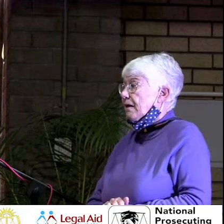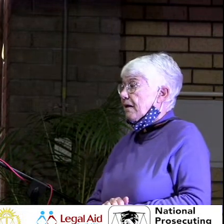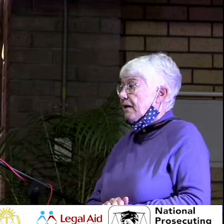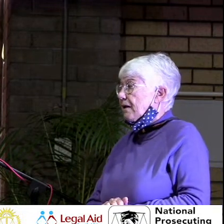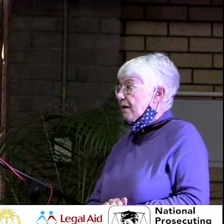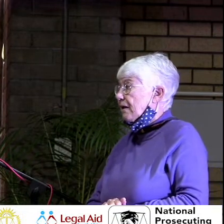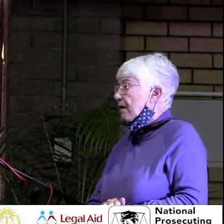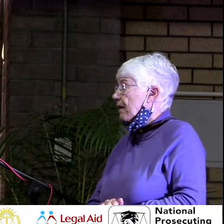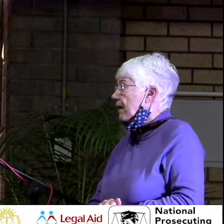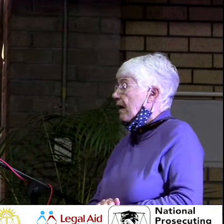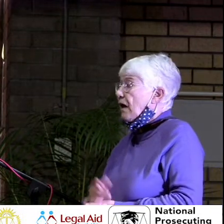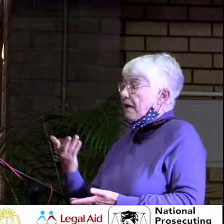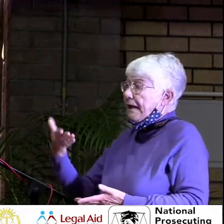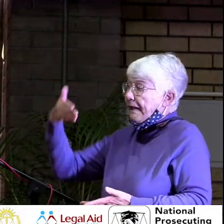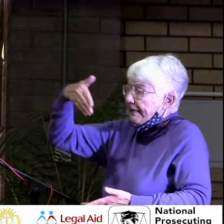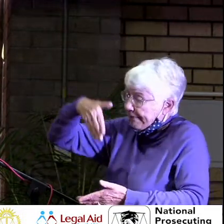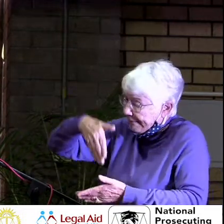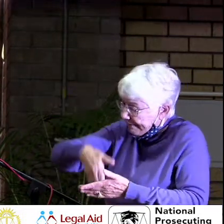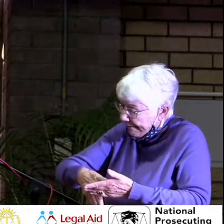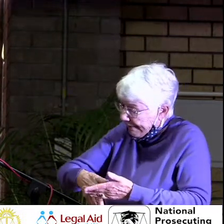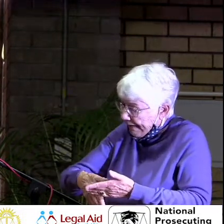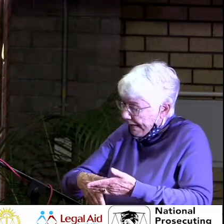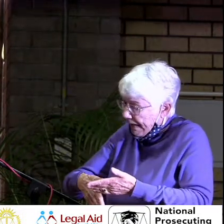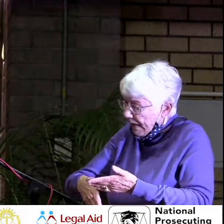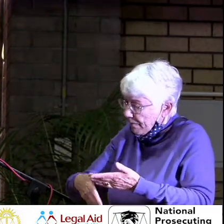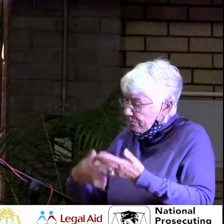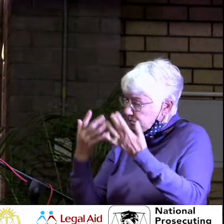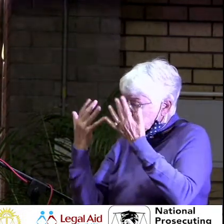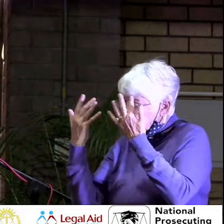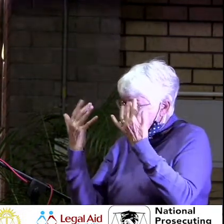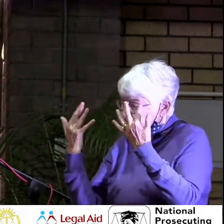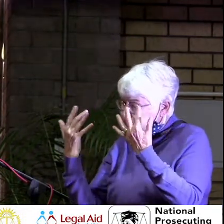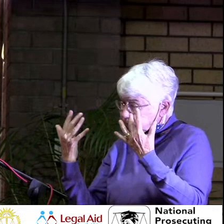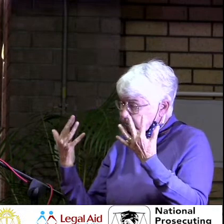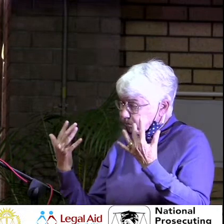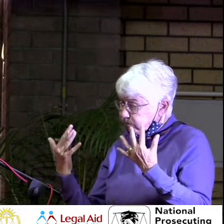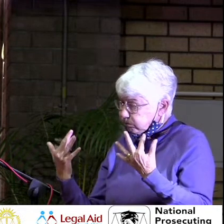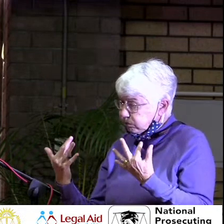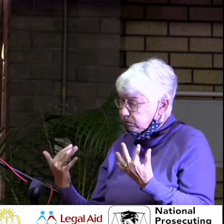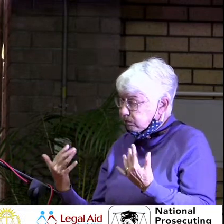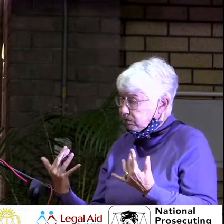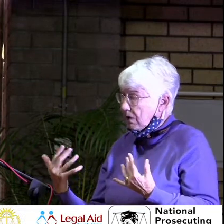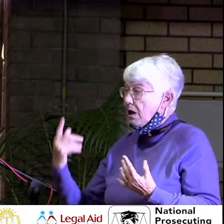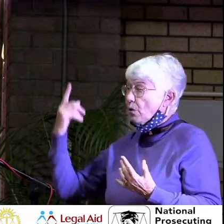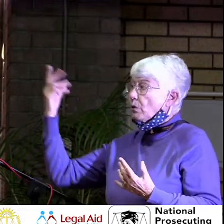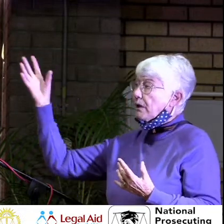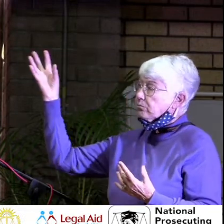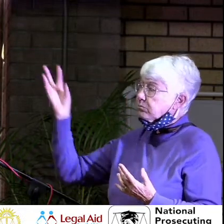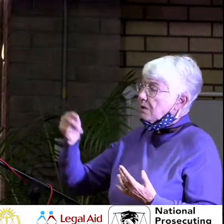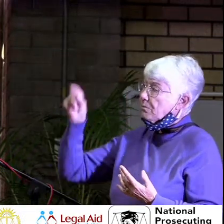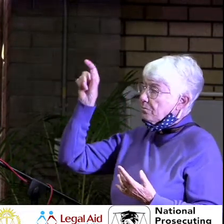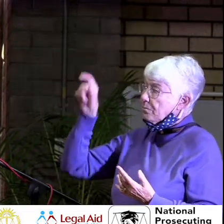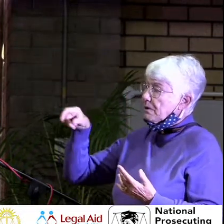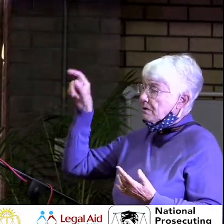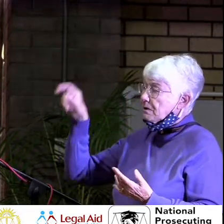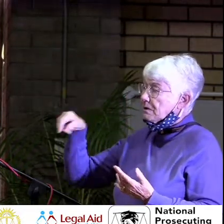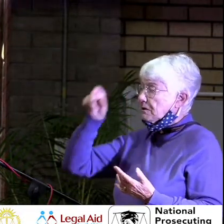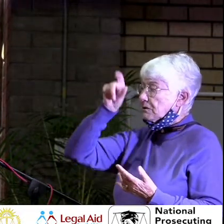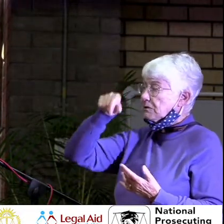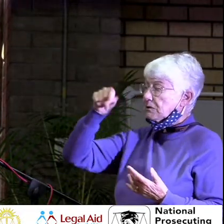in-depth assessment, where we involve the services of specialists, psychologists, social workers, and we also have